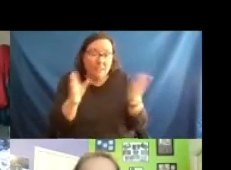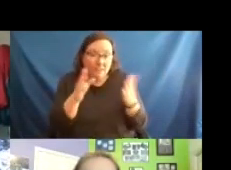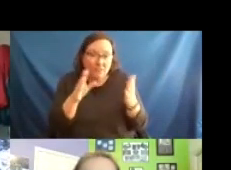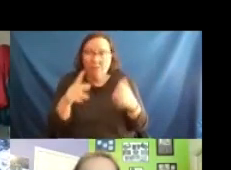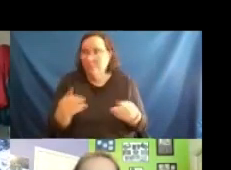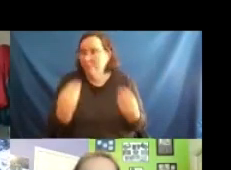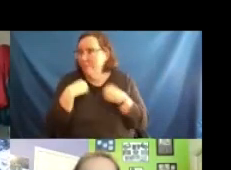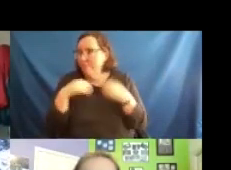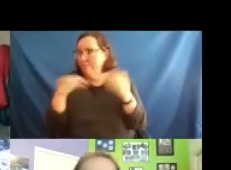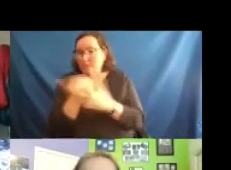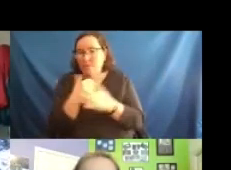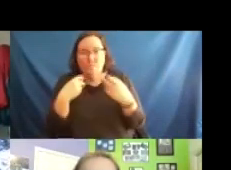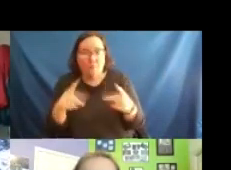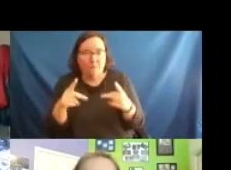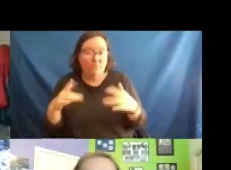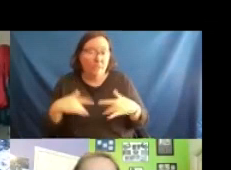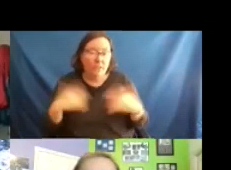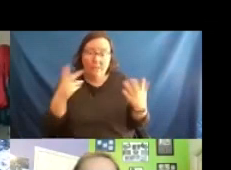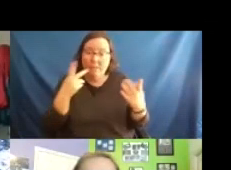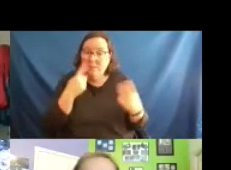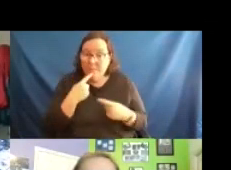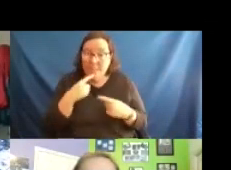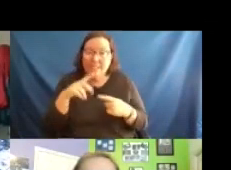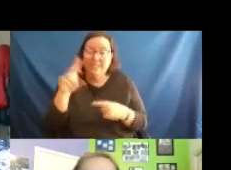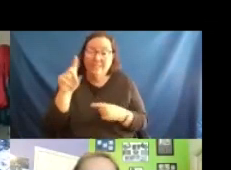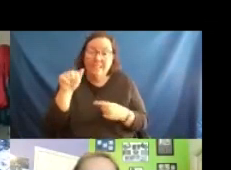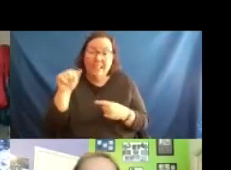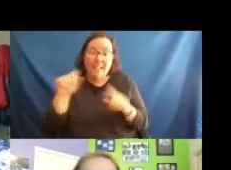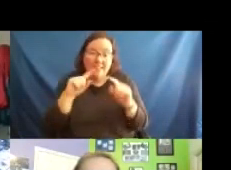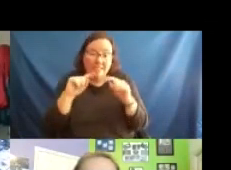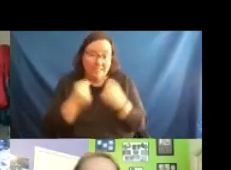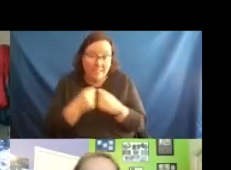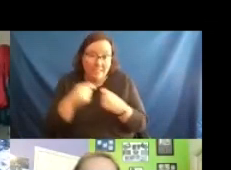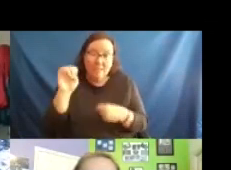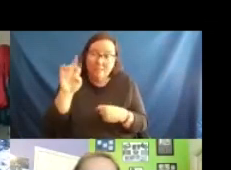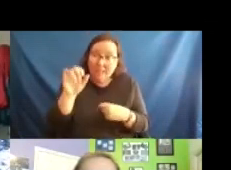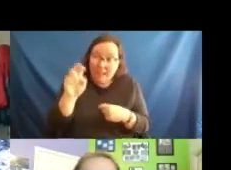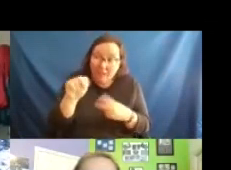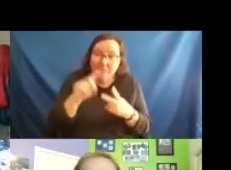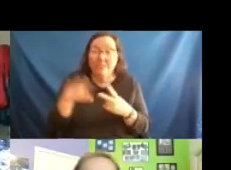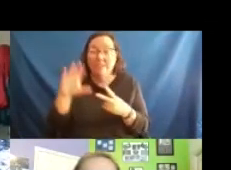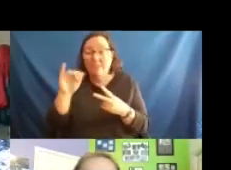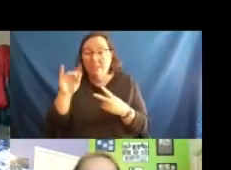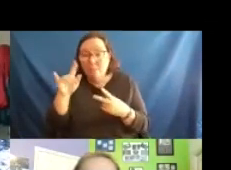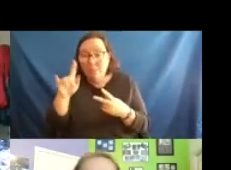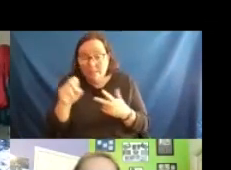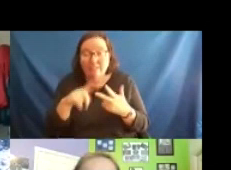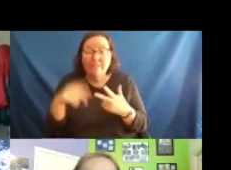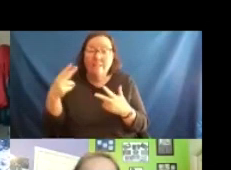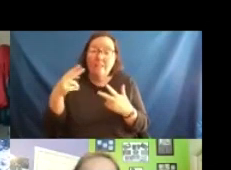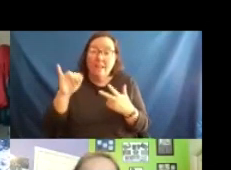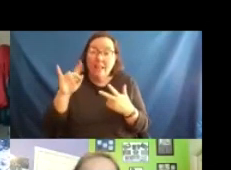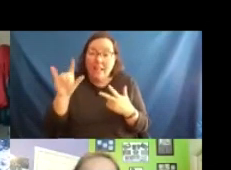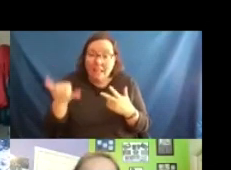opportunities. I'm happy to say that the DAS team with Aaron, Camille, Haley, Donna, Megan, and Stephanie, through